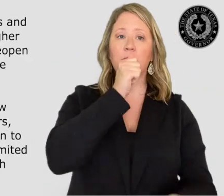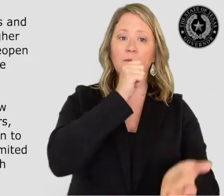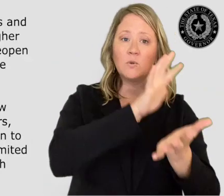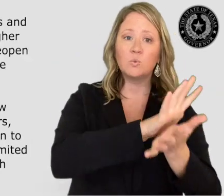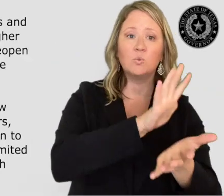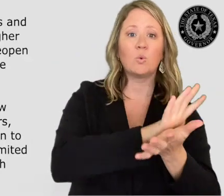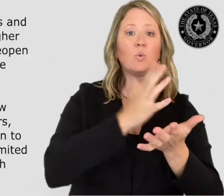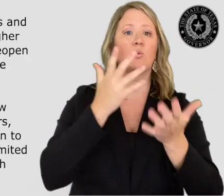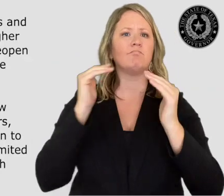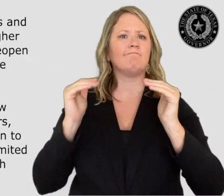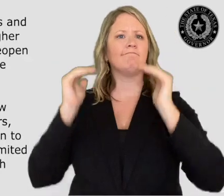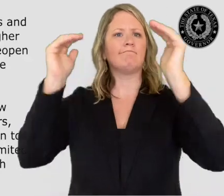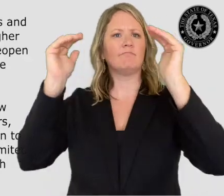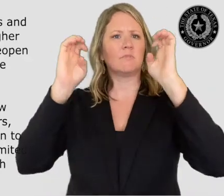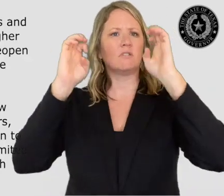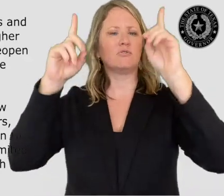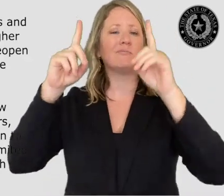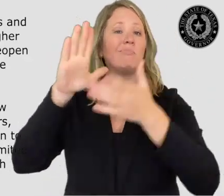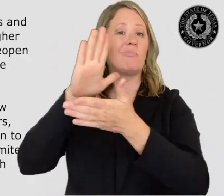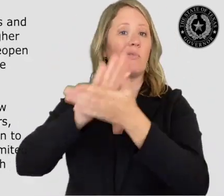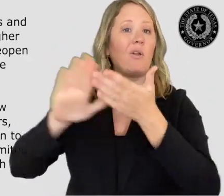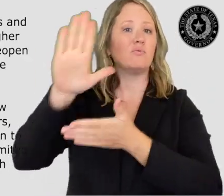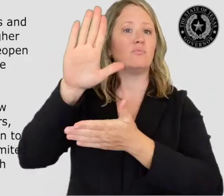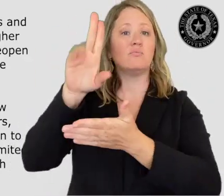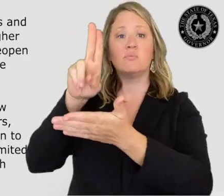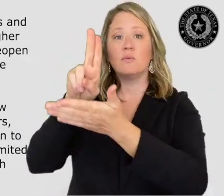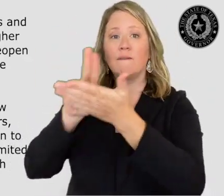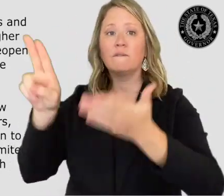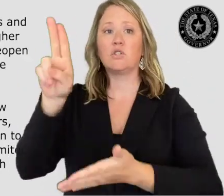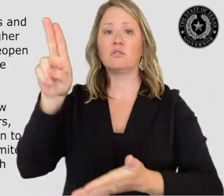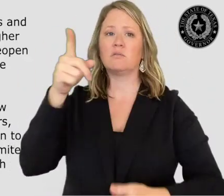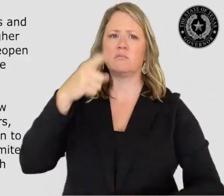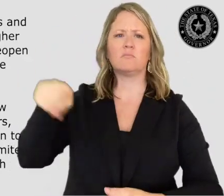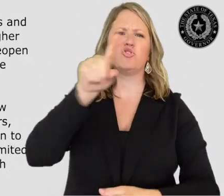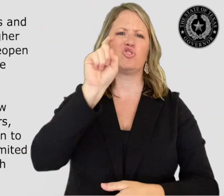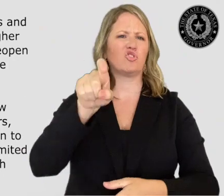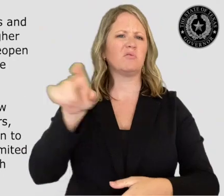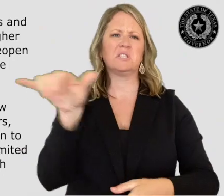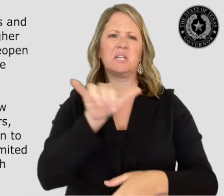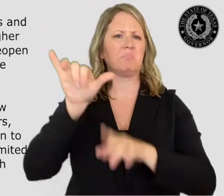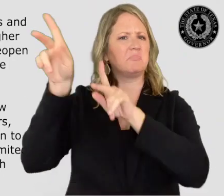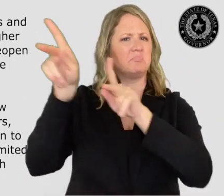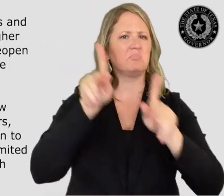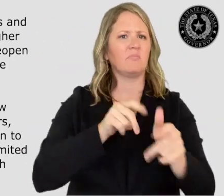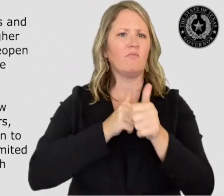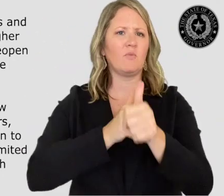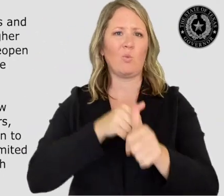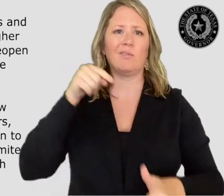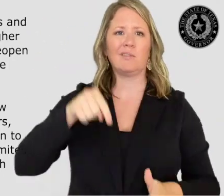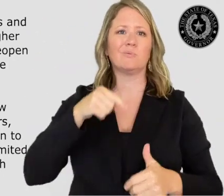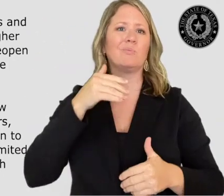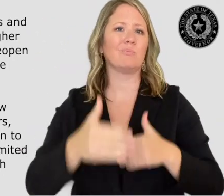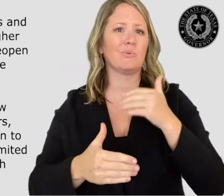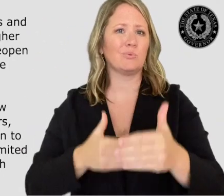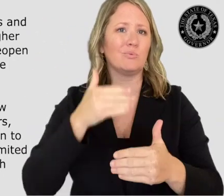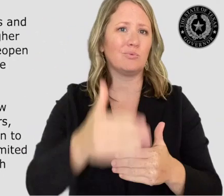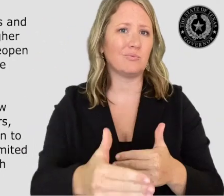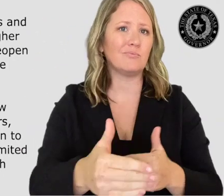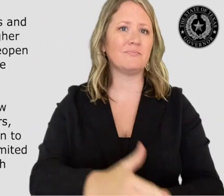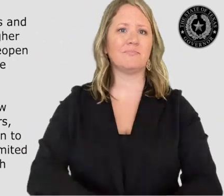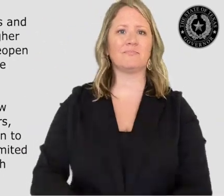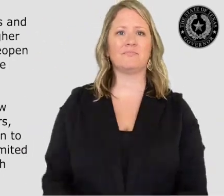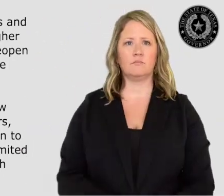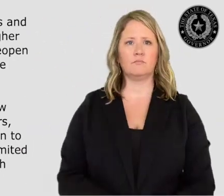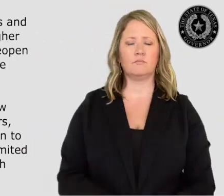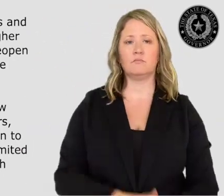Private schools and institutions of higher education may reopen campuses and are encouraged to establish similar standards to allow students, teachers, and staff